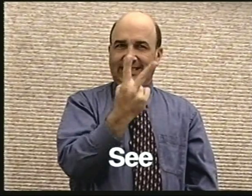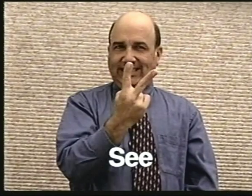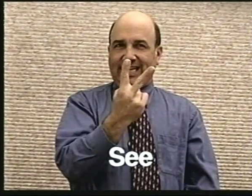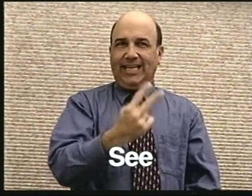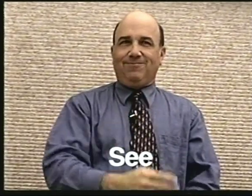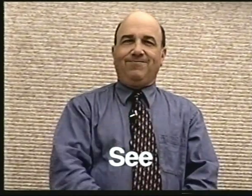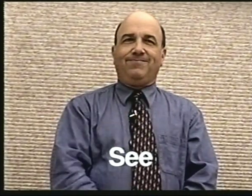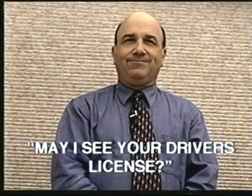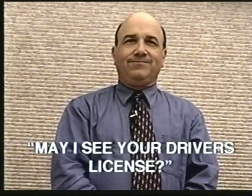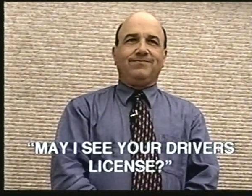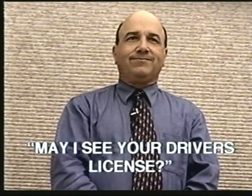See.